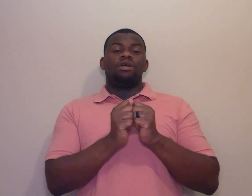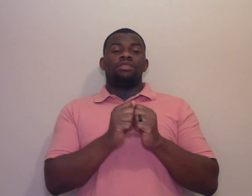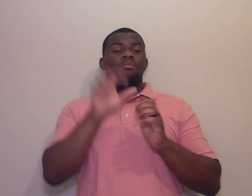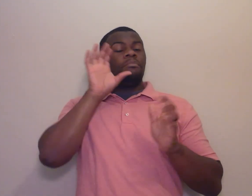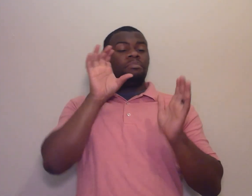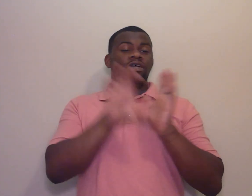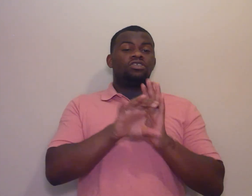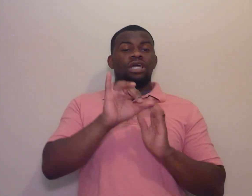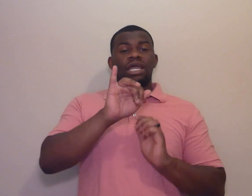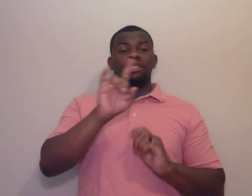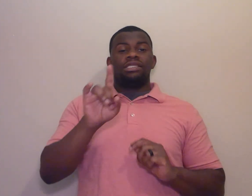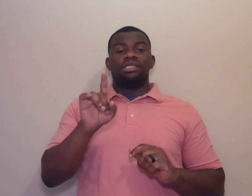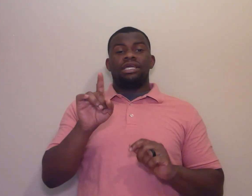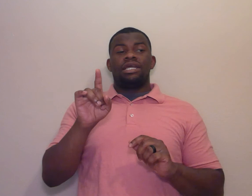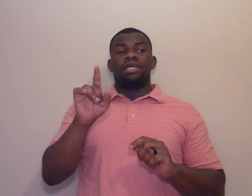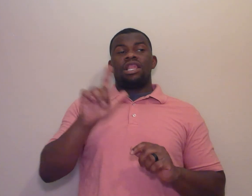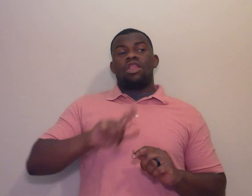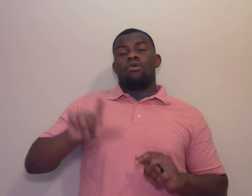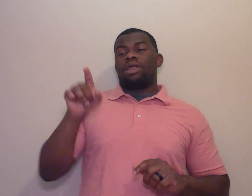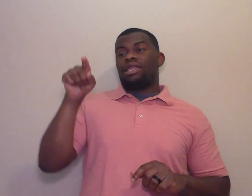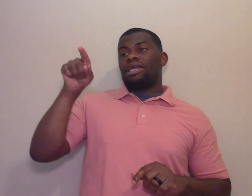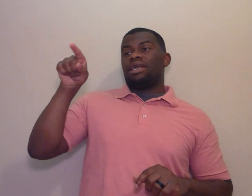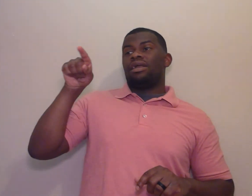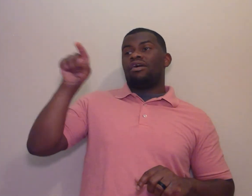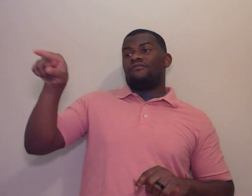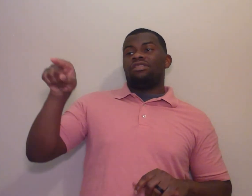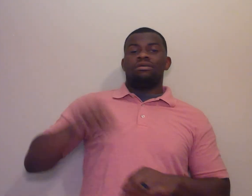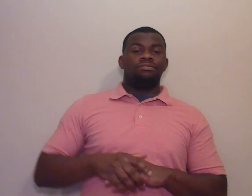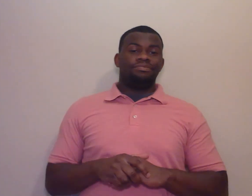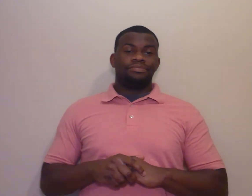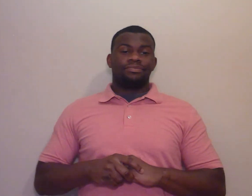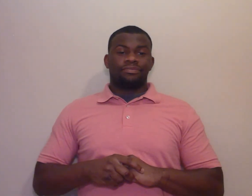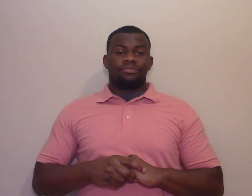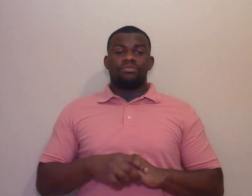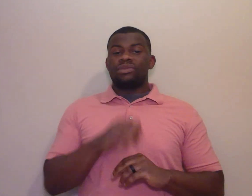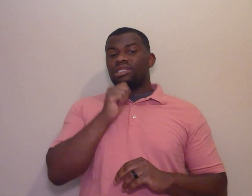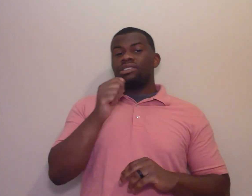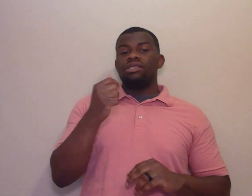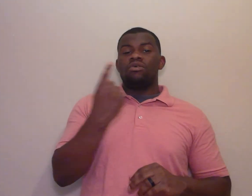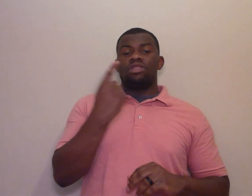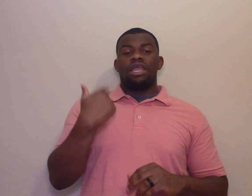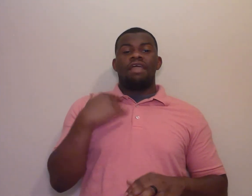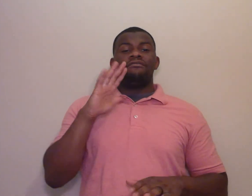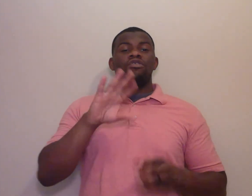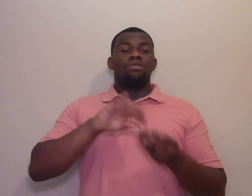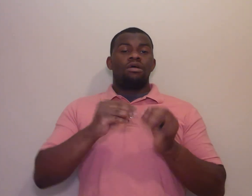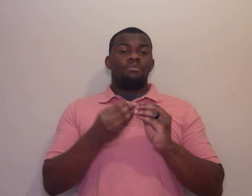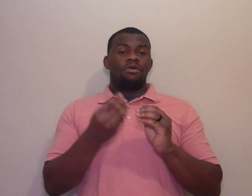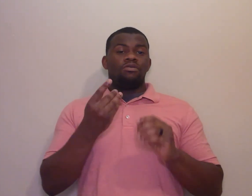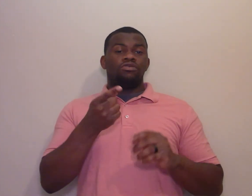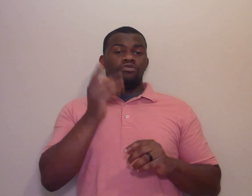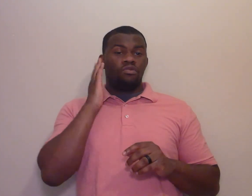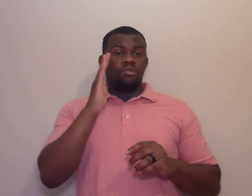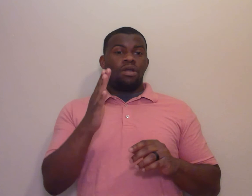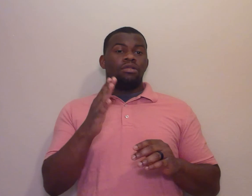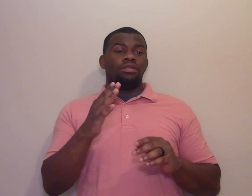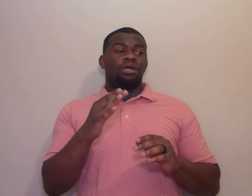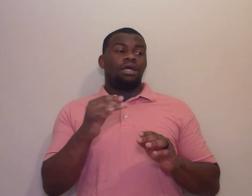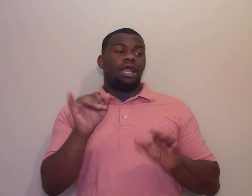in Corbett Center. The ID not only has your Aggie ID number, which you will need to identify yourself to our office, but the ID